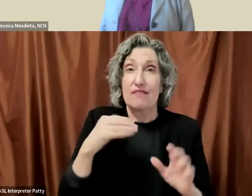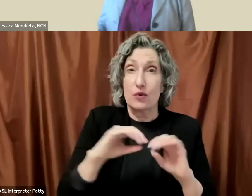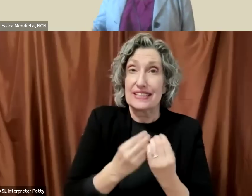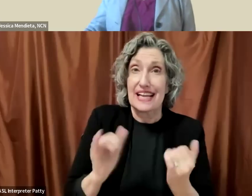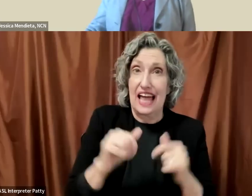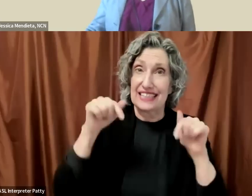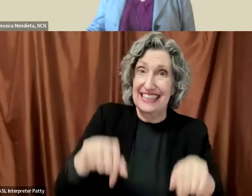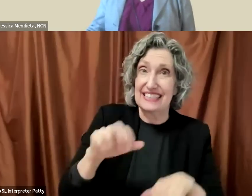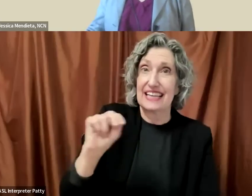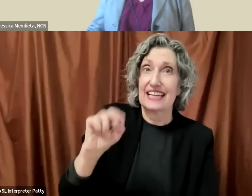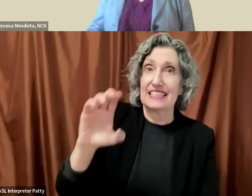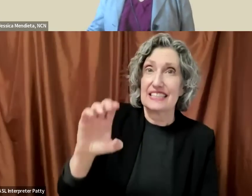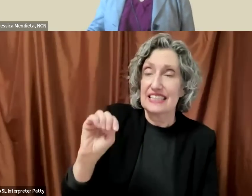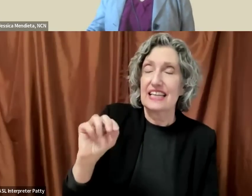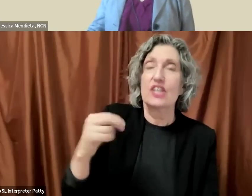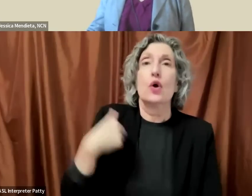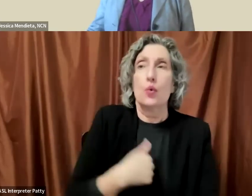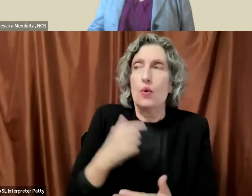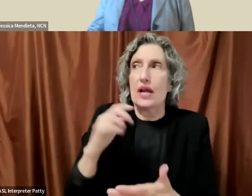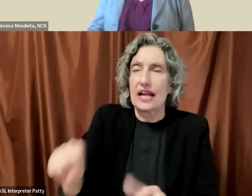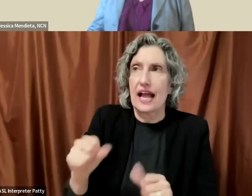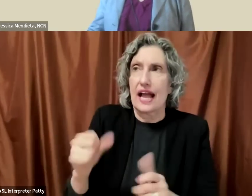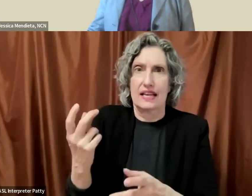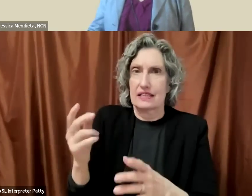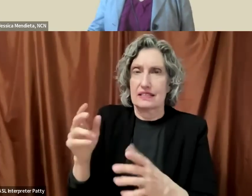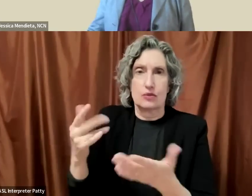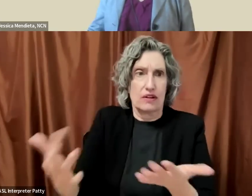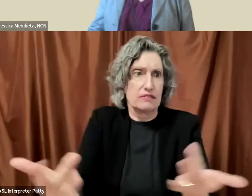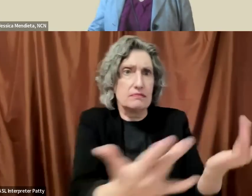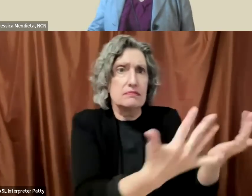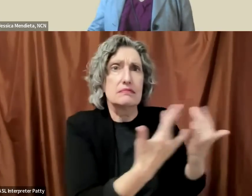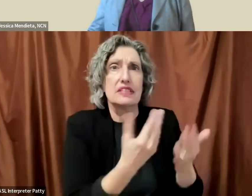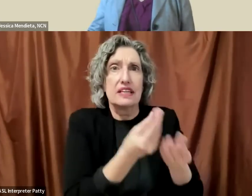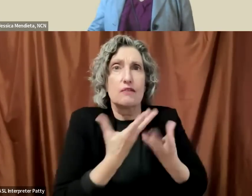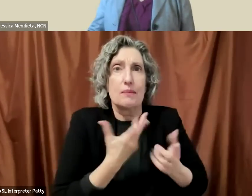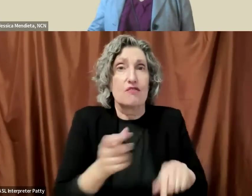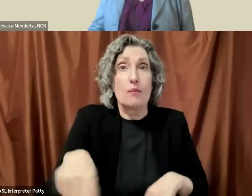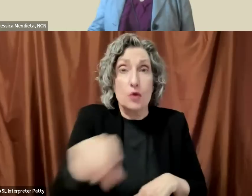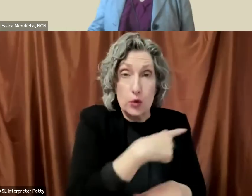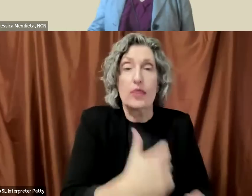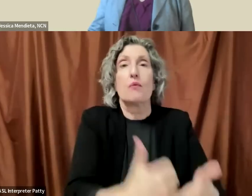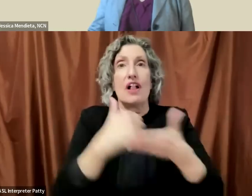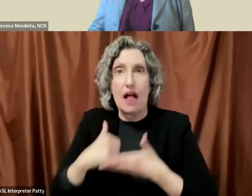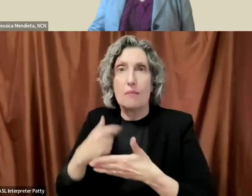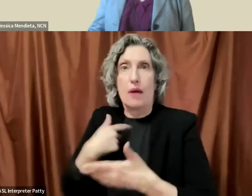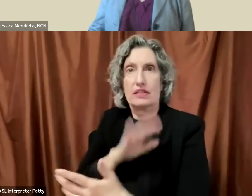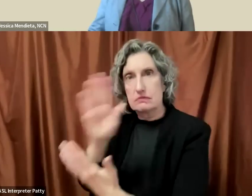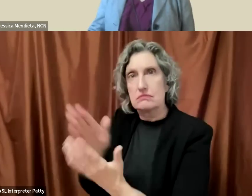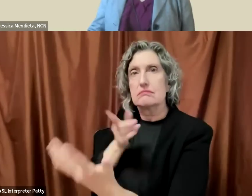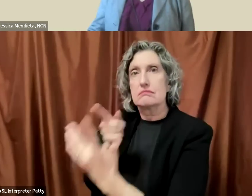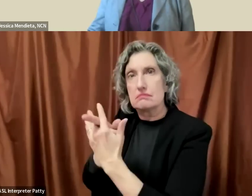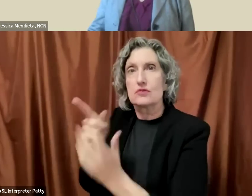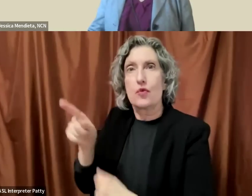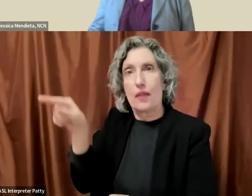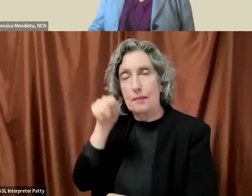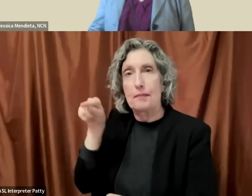the opportunity to understand what is happening from all of you. And so I would just encourage everyone to continue being